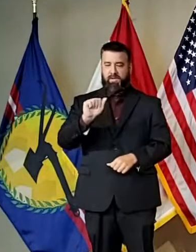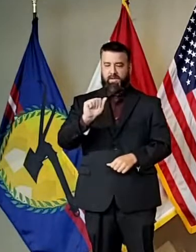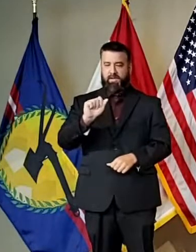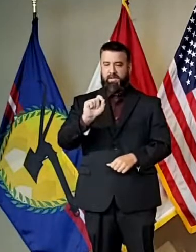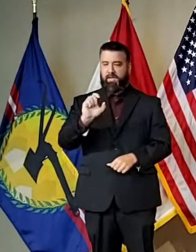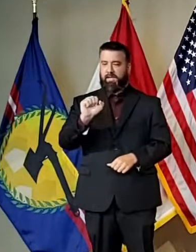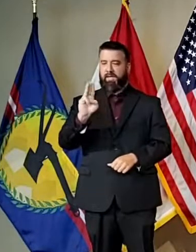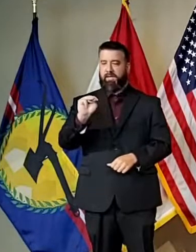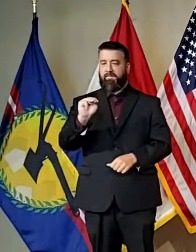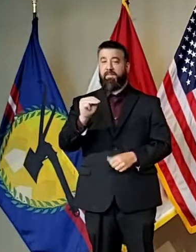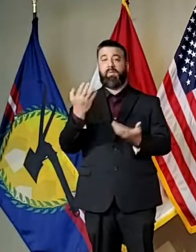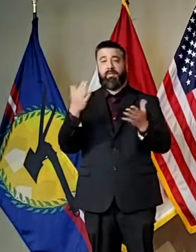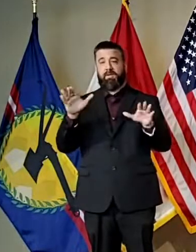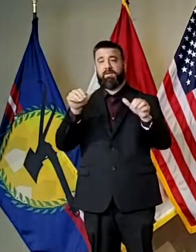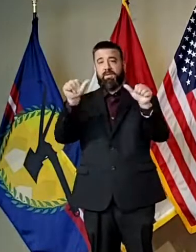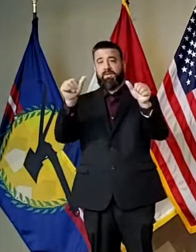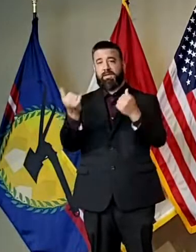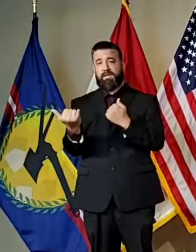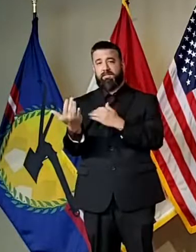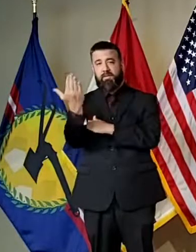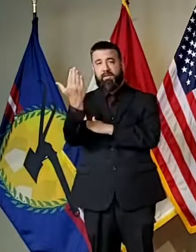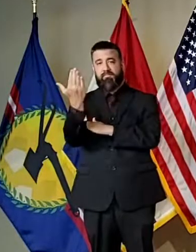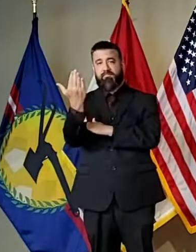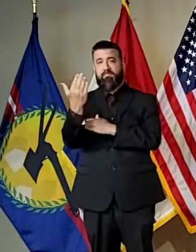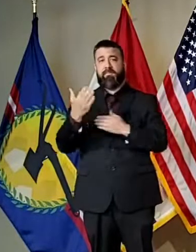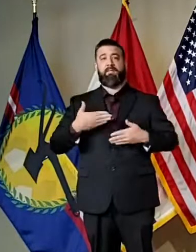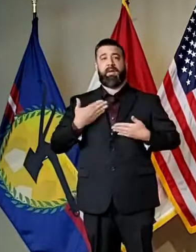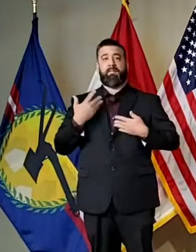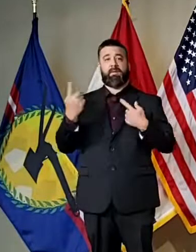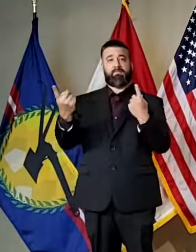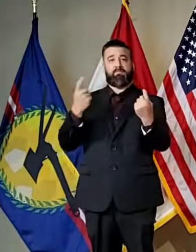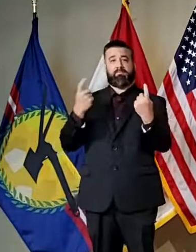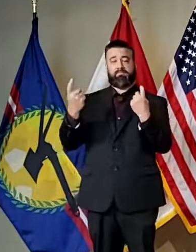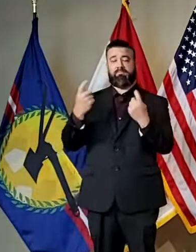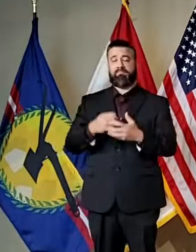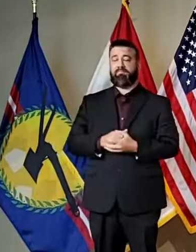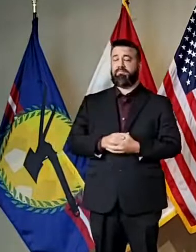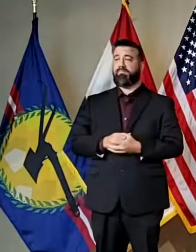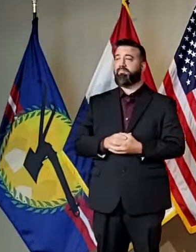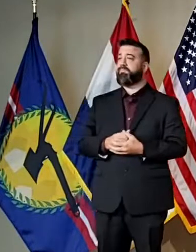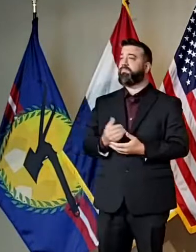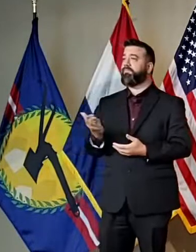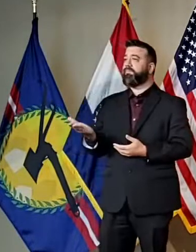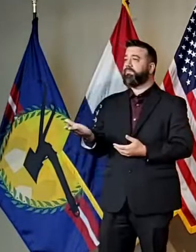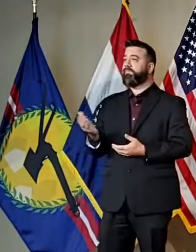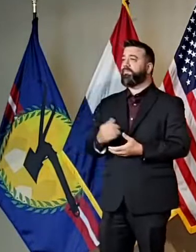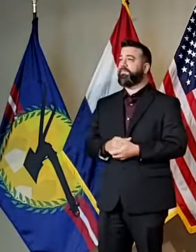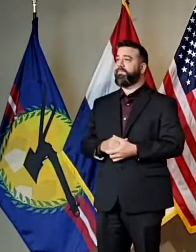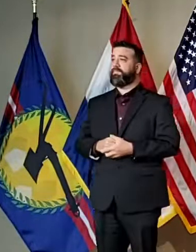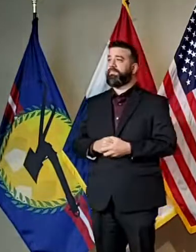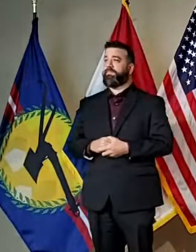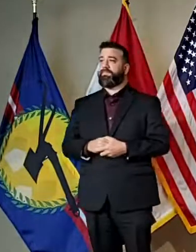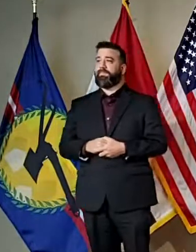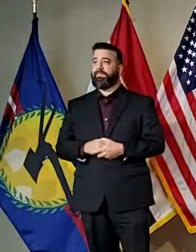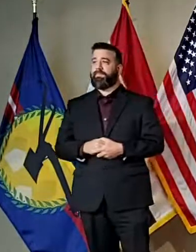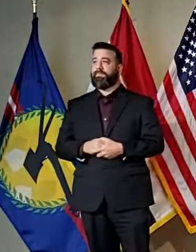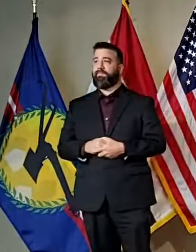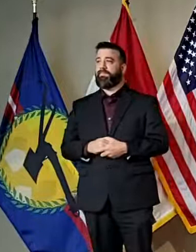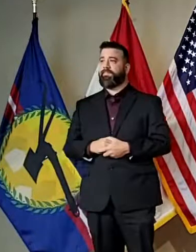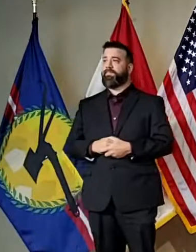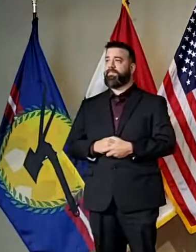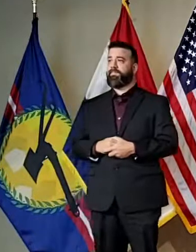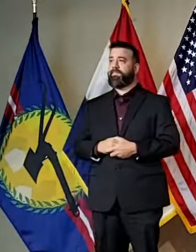morning, and I'd be glad to answer any questions. Some may say in this situation